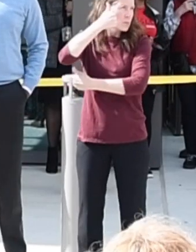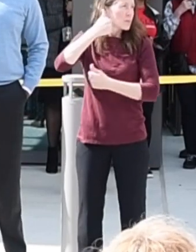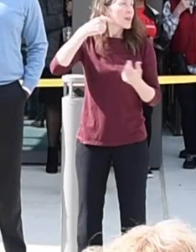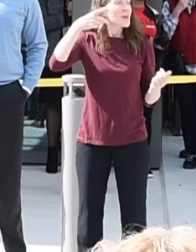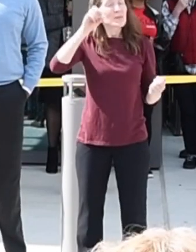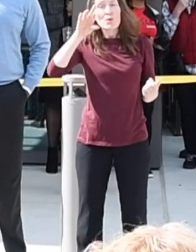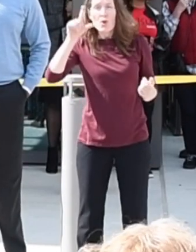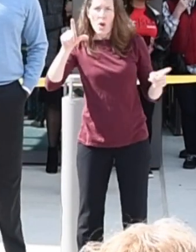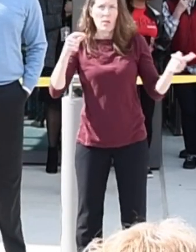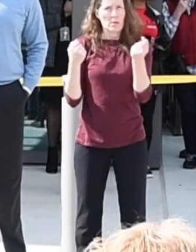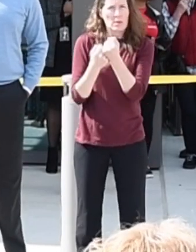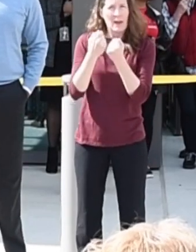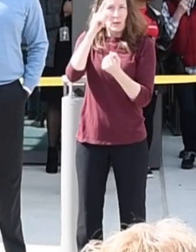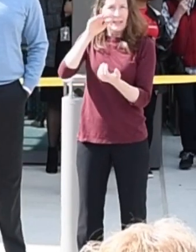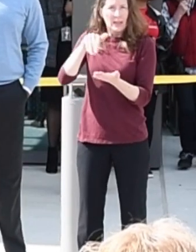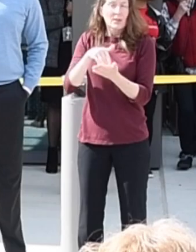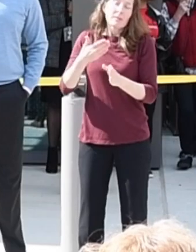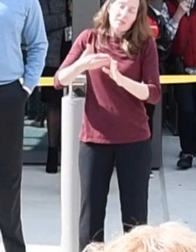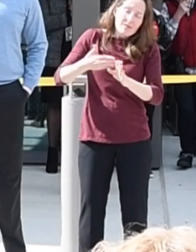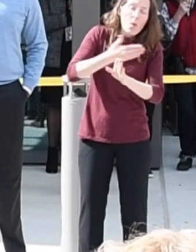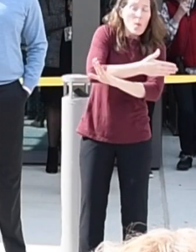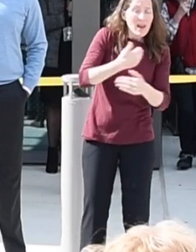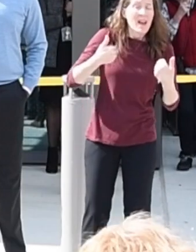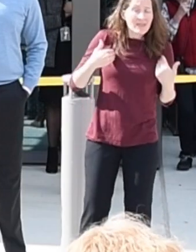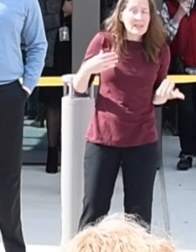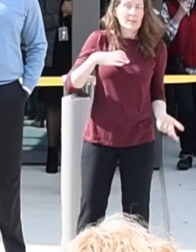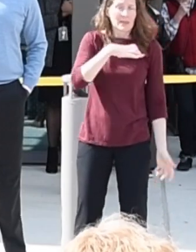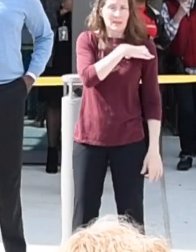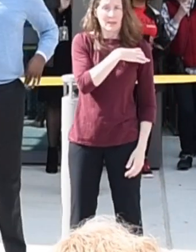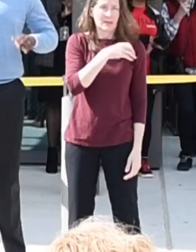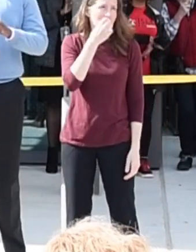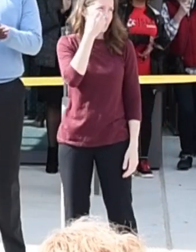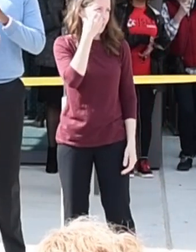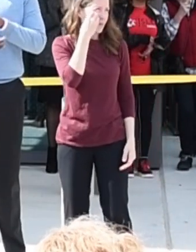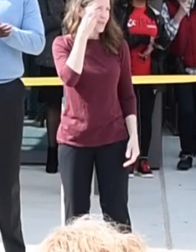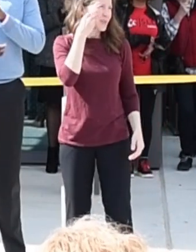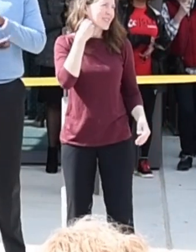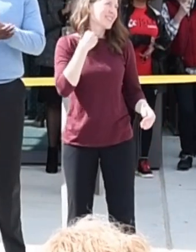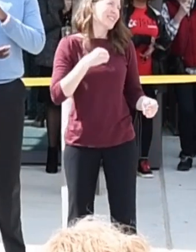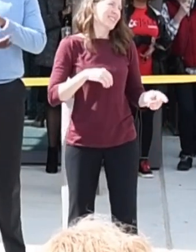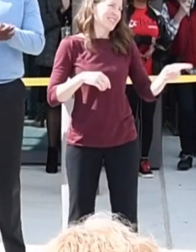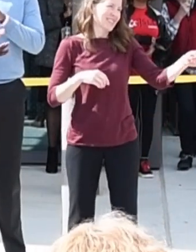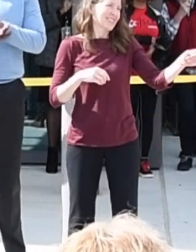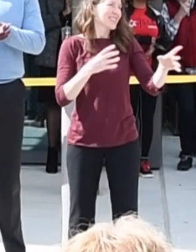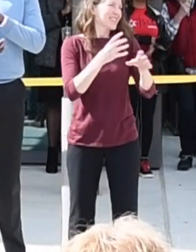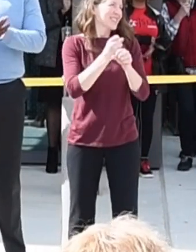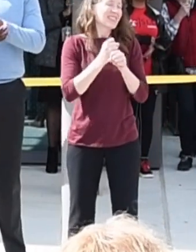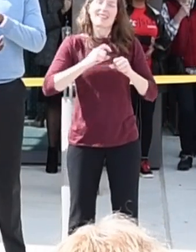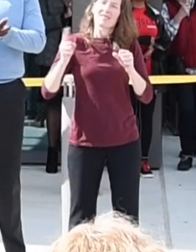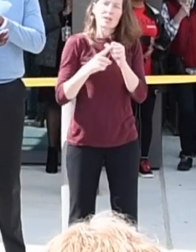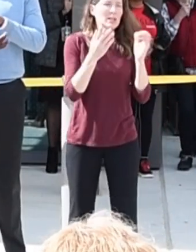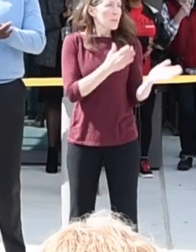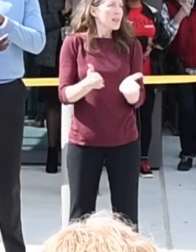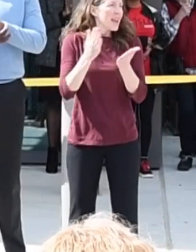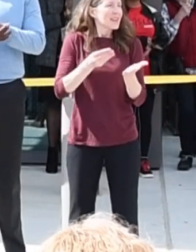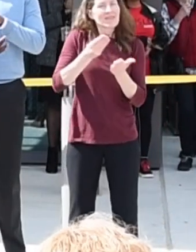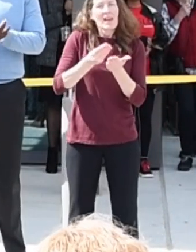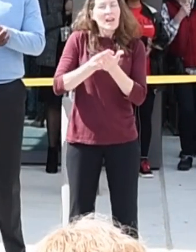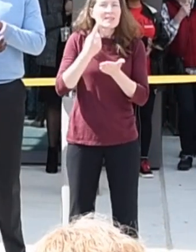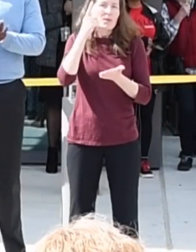advocated for this center even before there was a committee and obtained the first planning funds for the